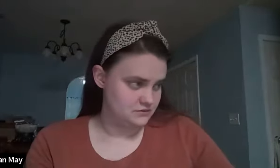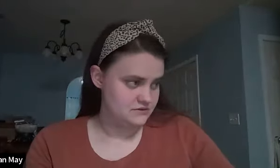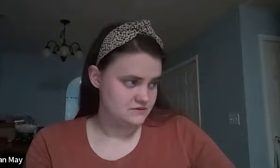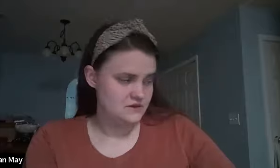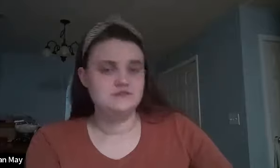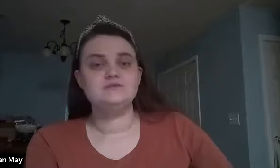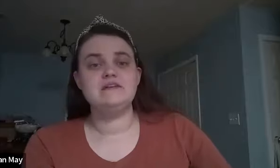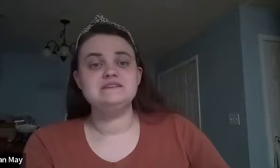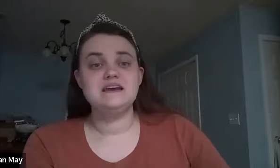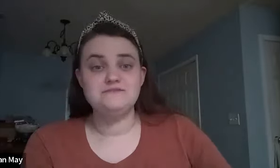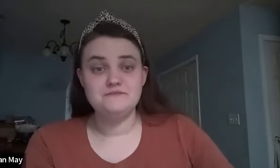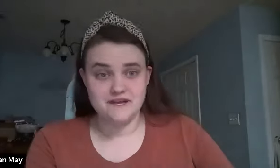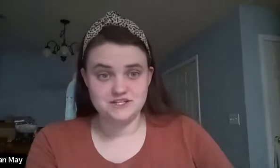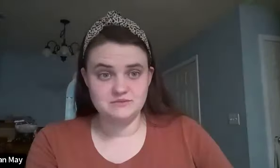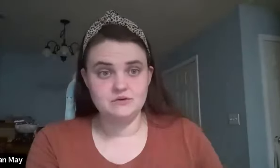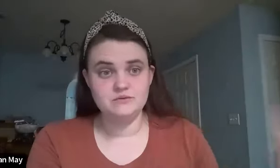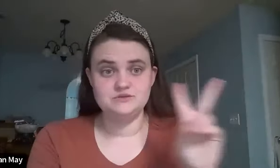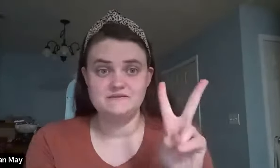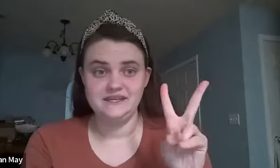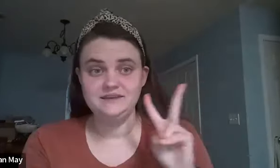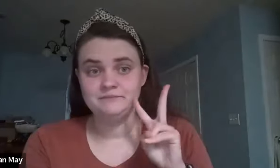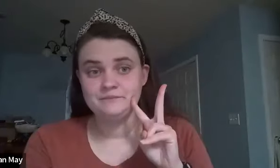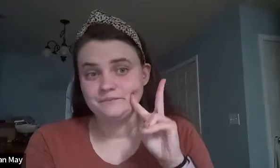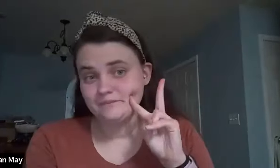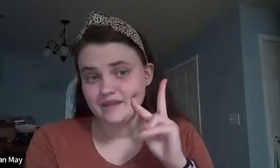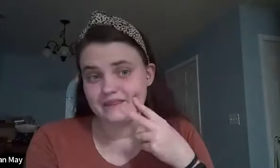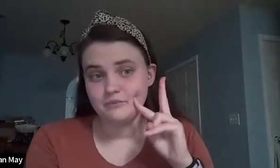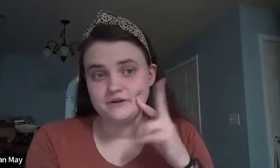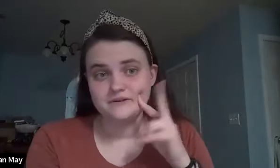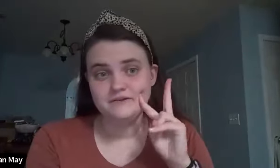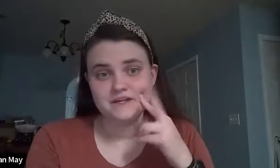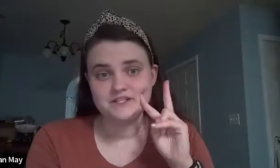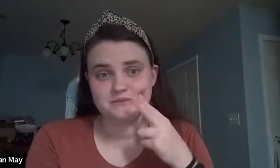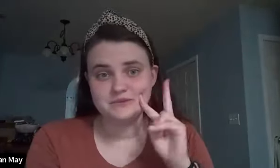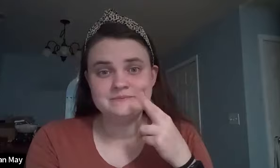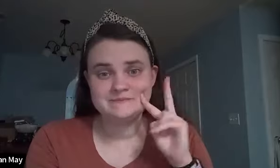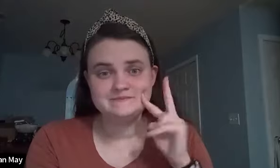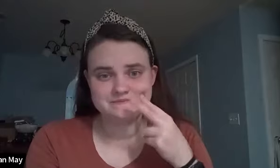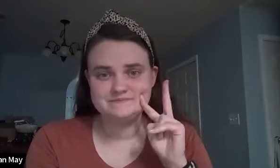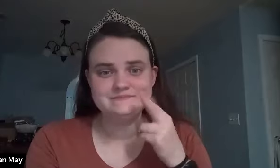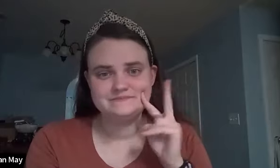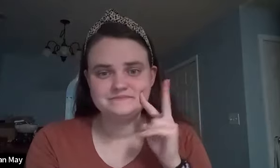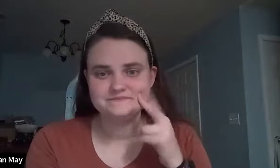vegetables. So we had the sign for vegetable, which was the V, and then pointer finger, vegetable.